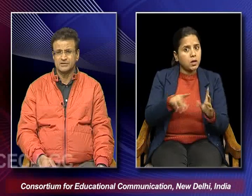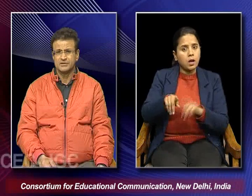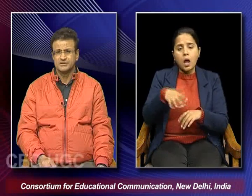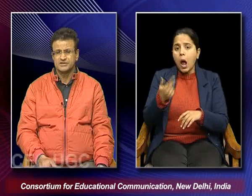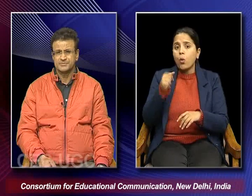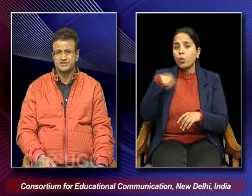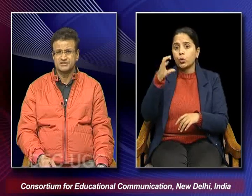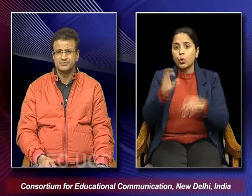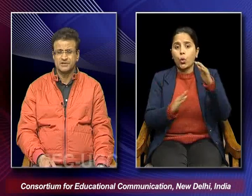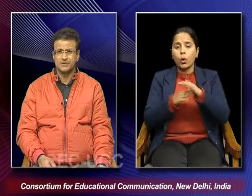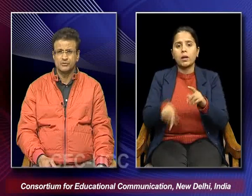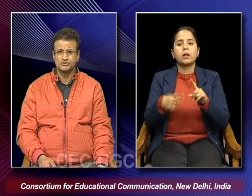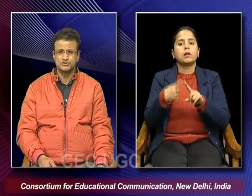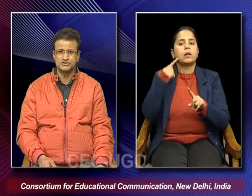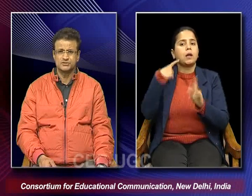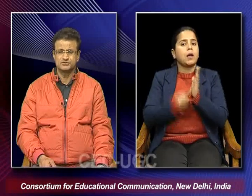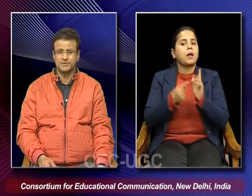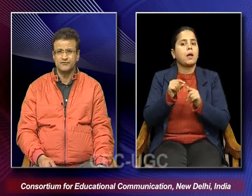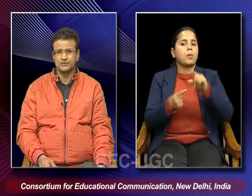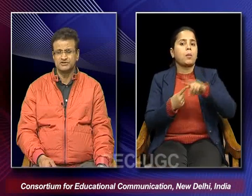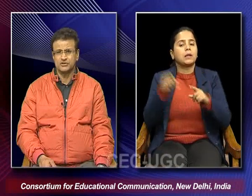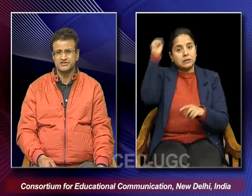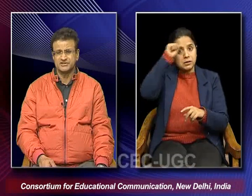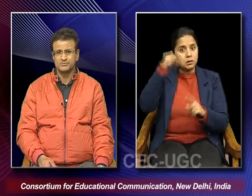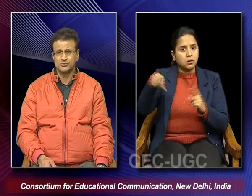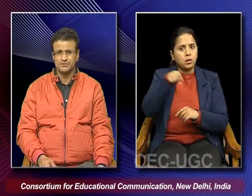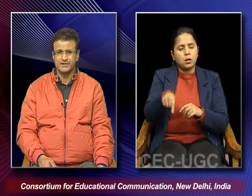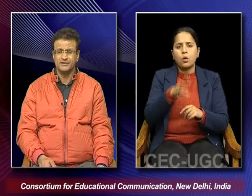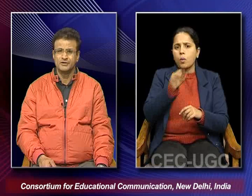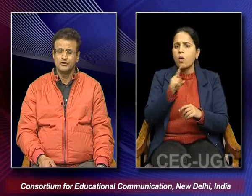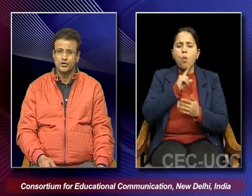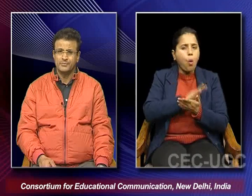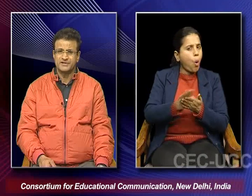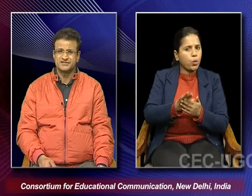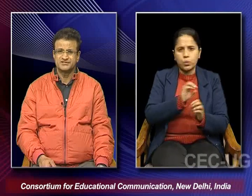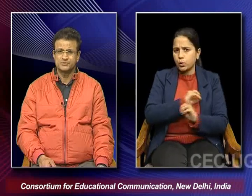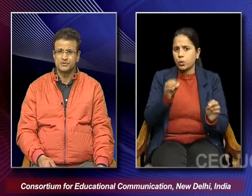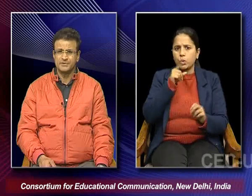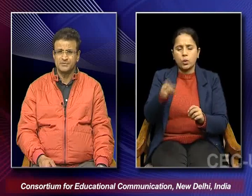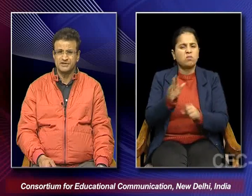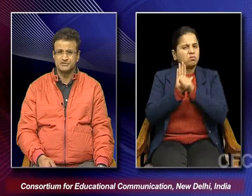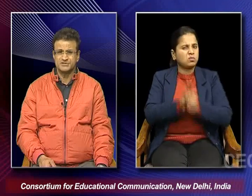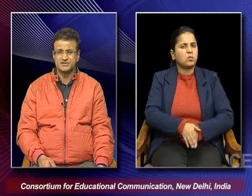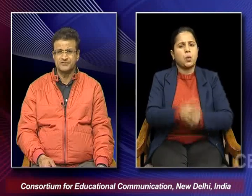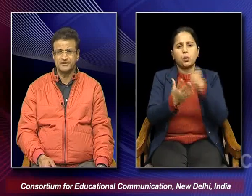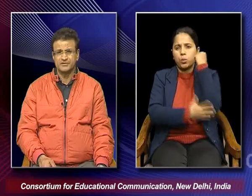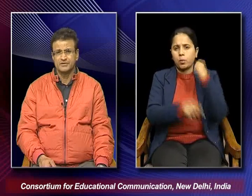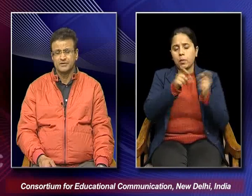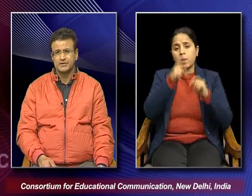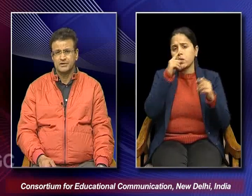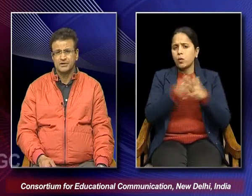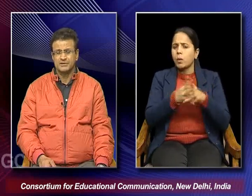contractor Tirpat Singh, played by Mohan Joshi, who is a powerful, dishonest and a brutal man, oppresses the poor people and especially